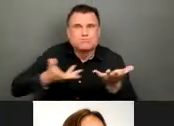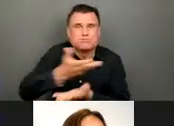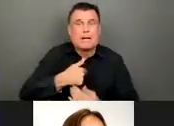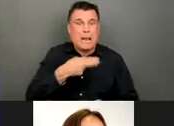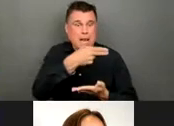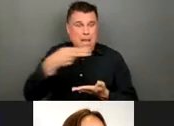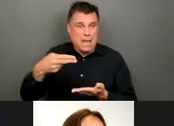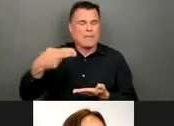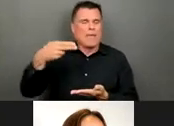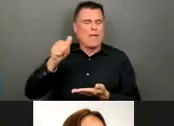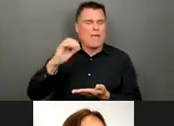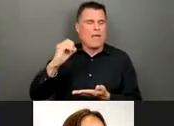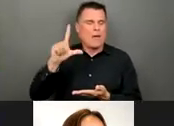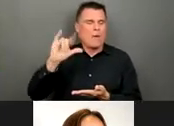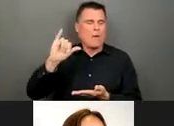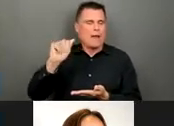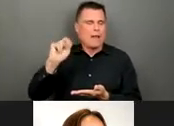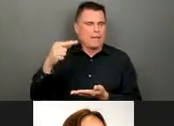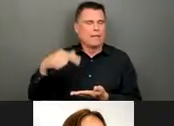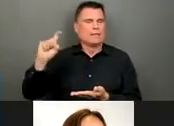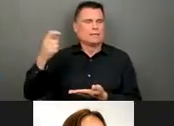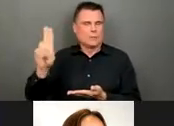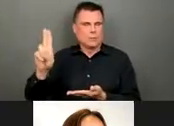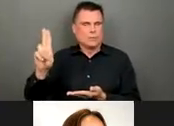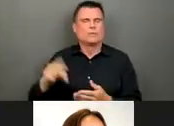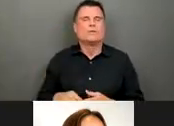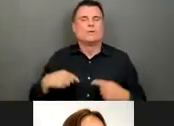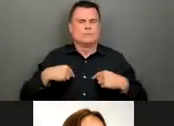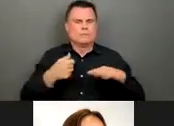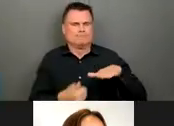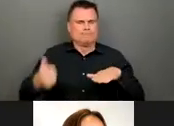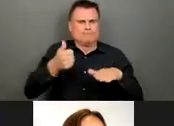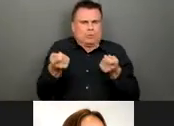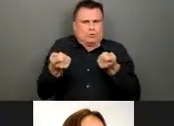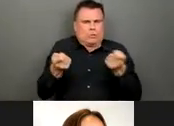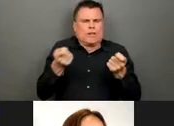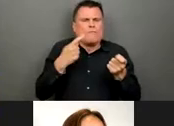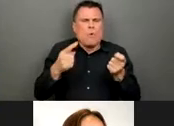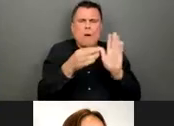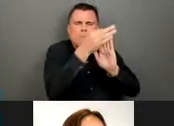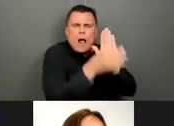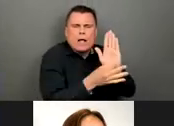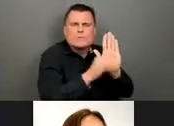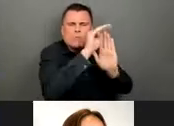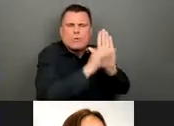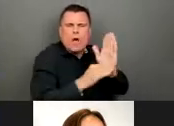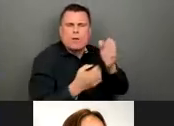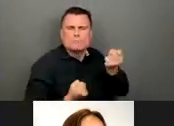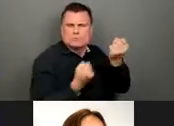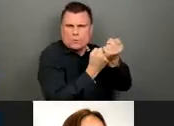UNDP Director of the Bureau for Policy and the Program Support. Persons with disabilities